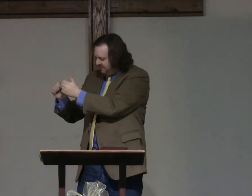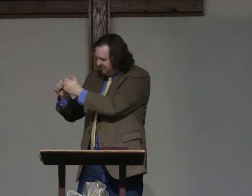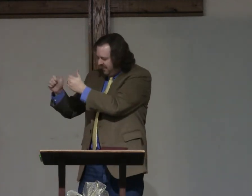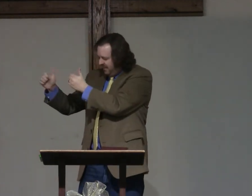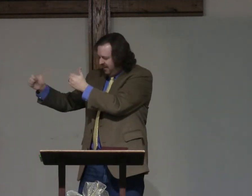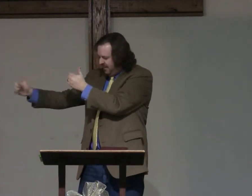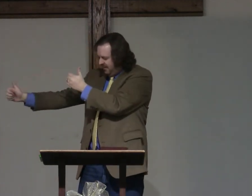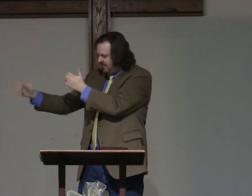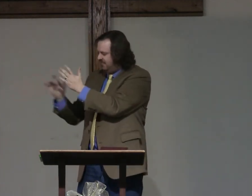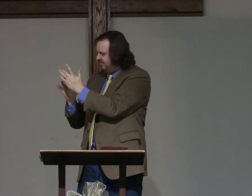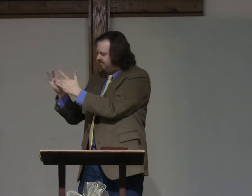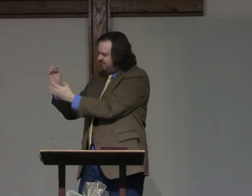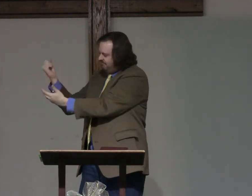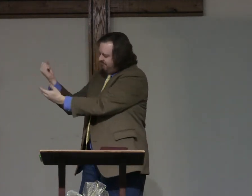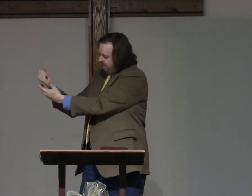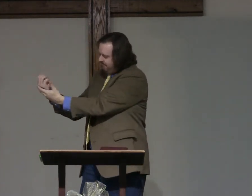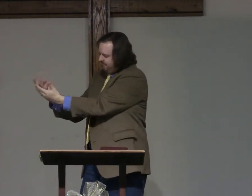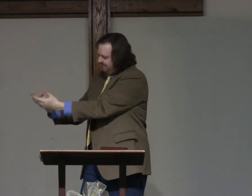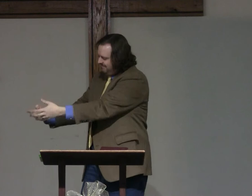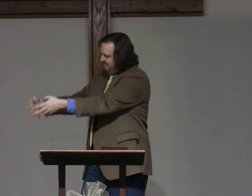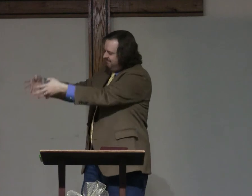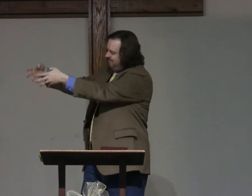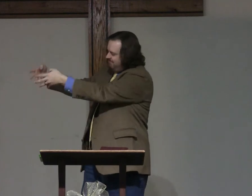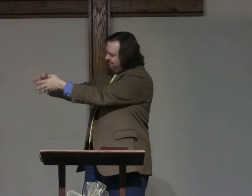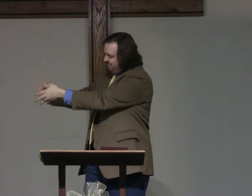So, away in a manger.